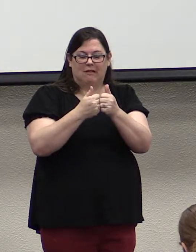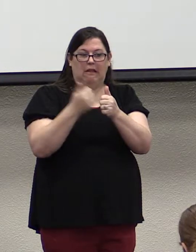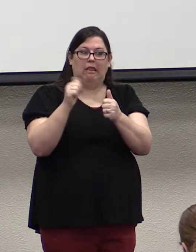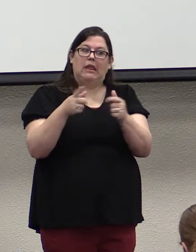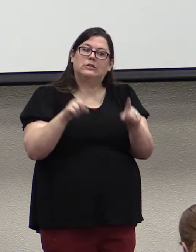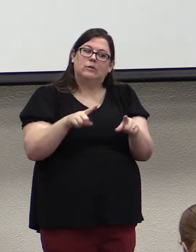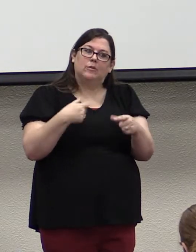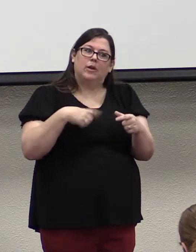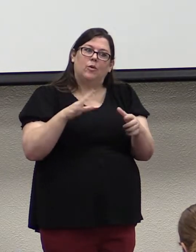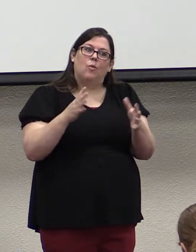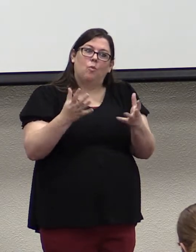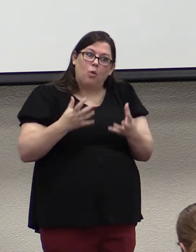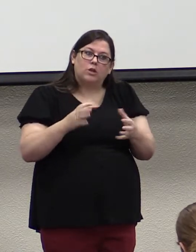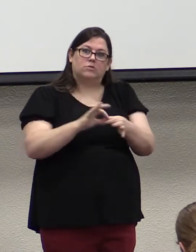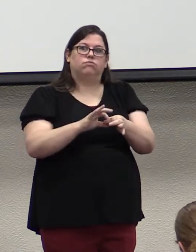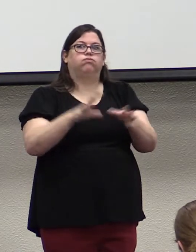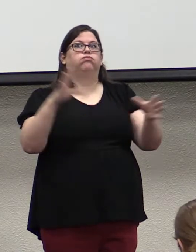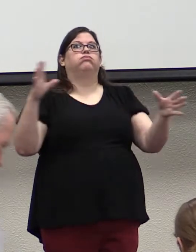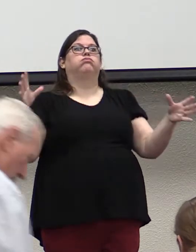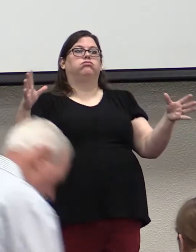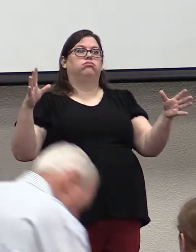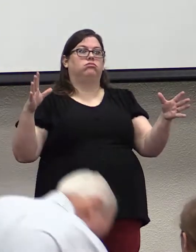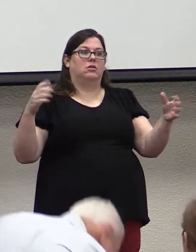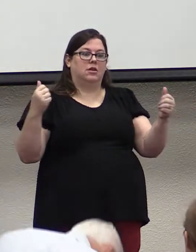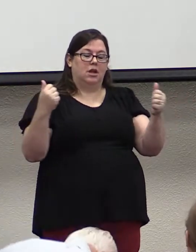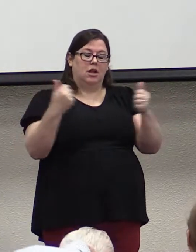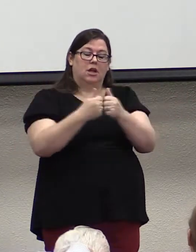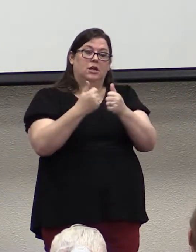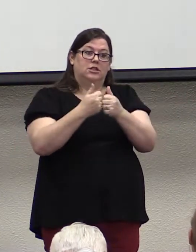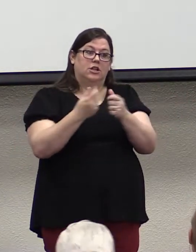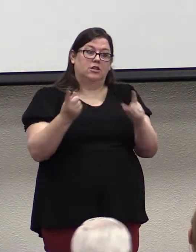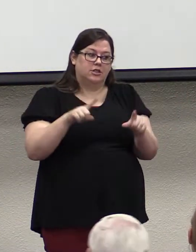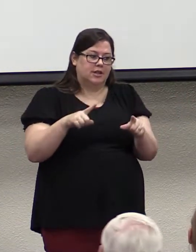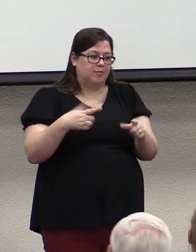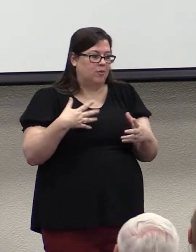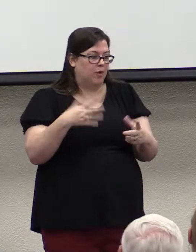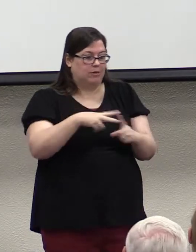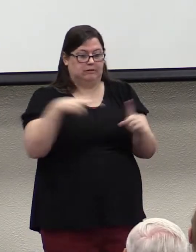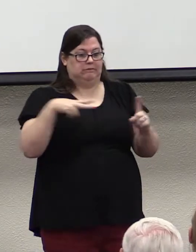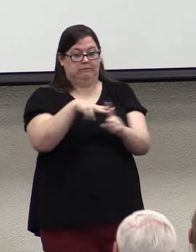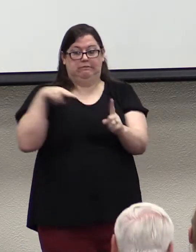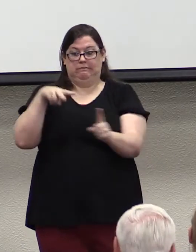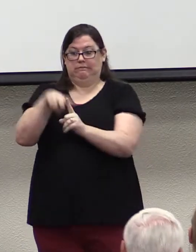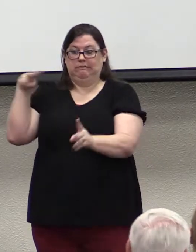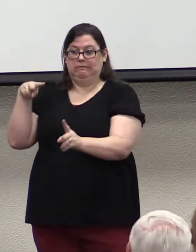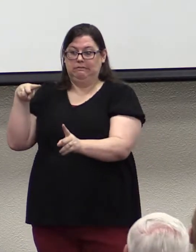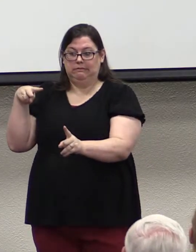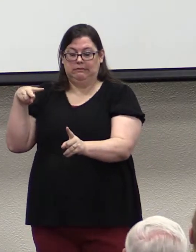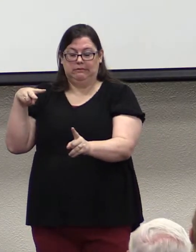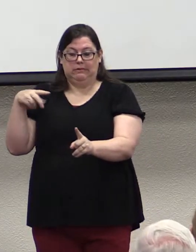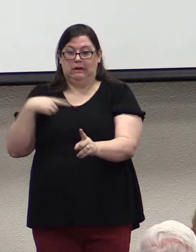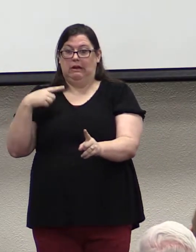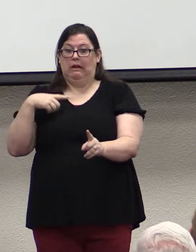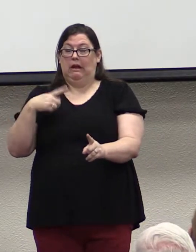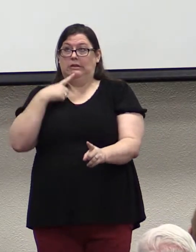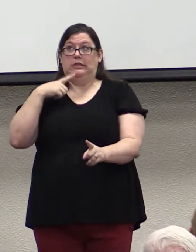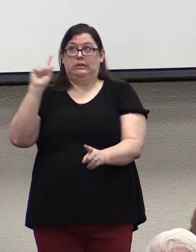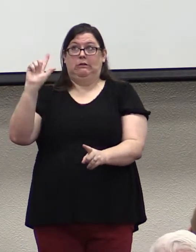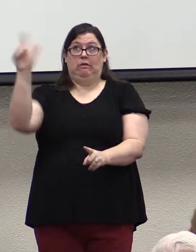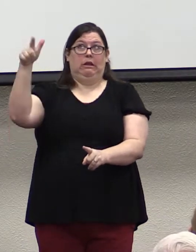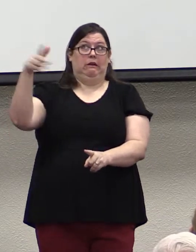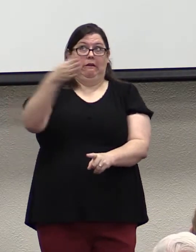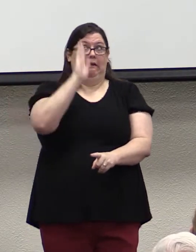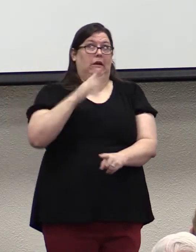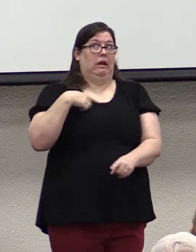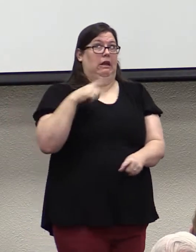right? Challenges come up and all of a sudden we want to start unplugging everything. Like, no, I'll talk to you later, God. I got to take care of